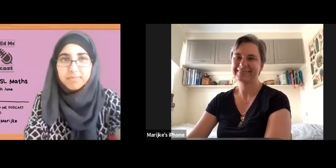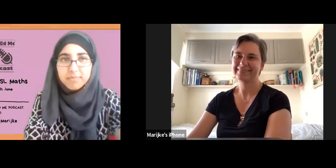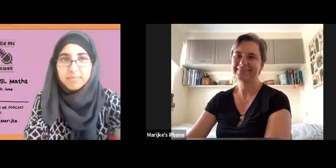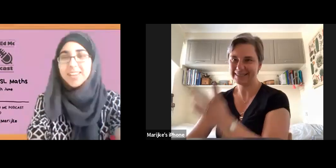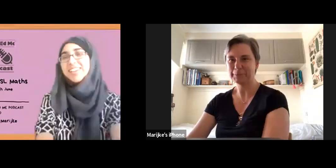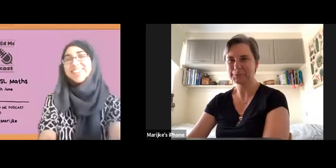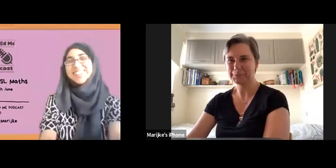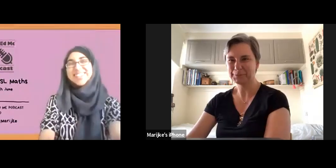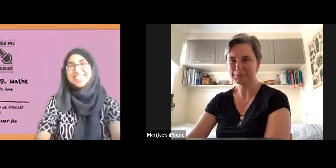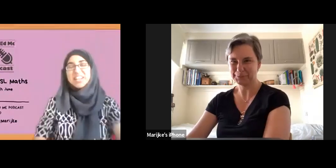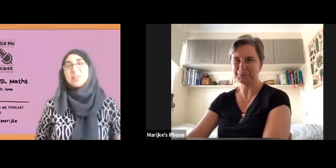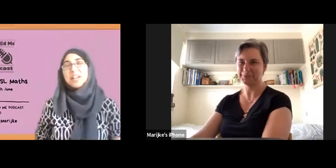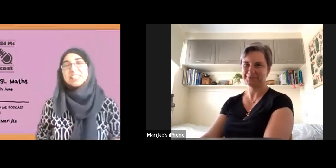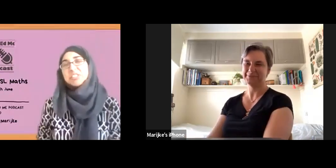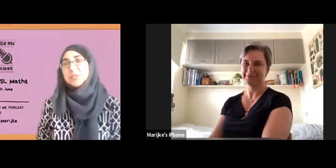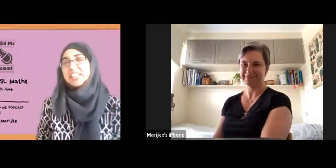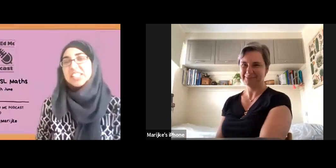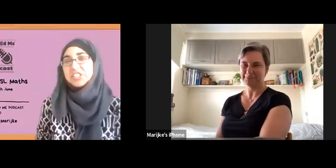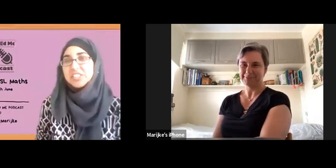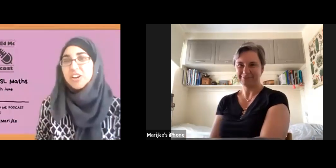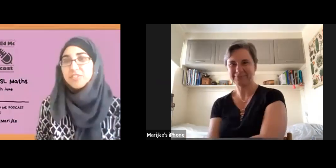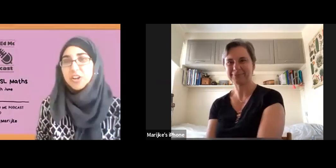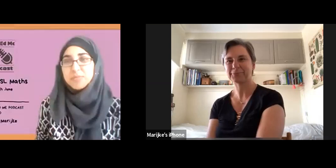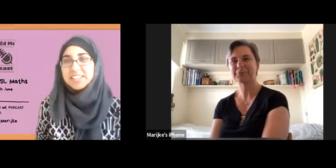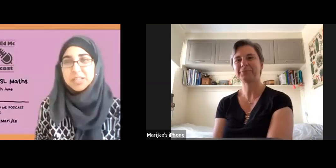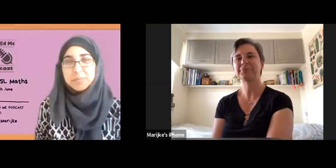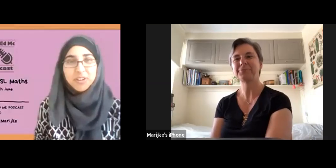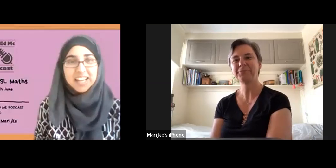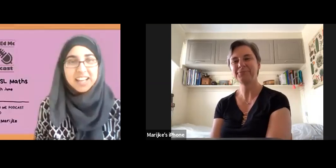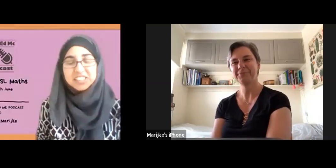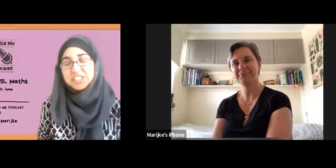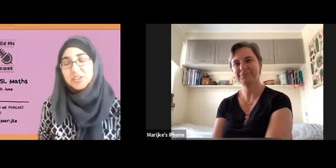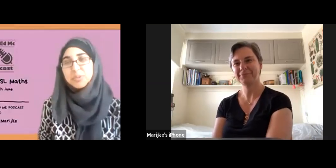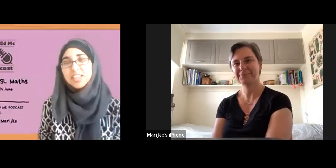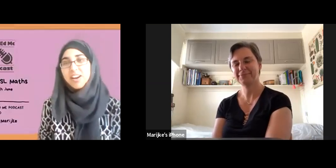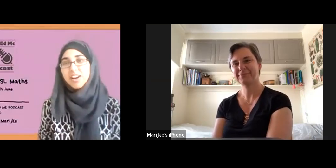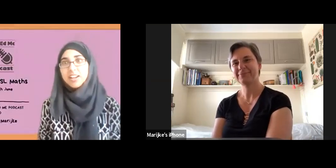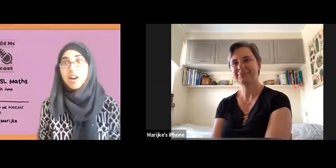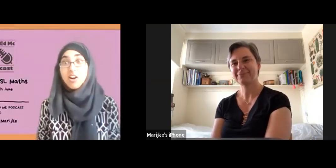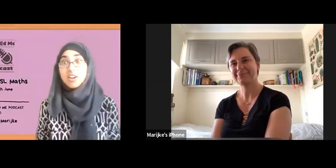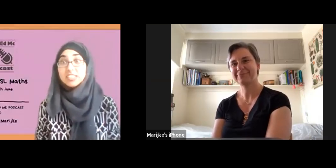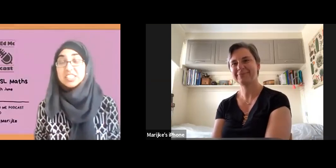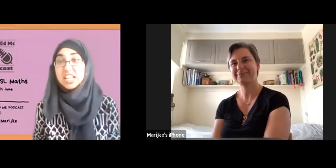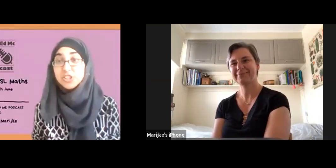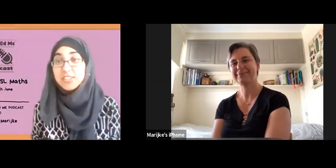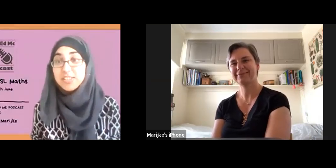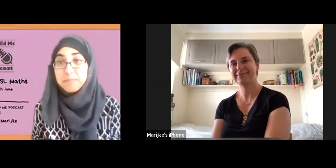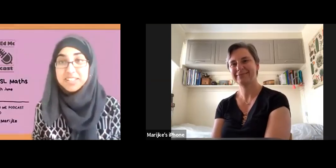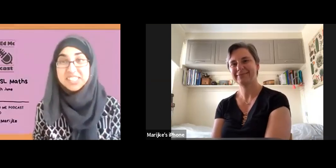I can see it. Welcome to another session of Home Ed Me podcast. So we are on session number